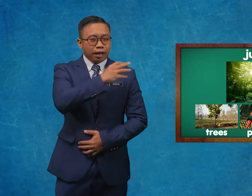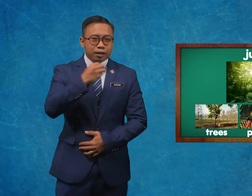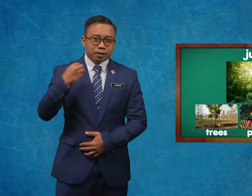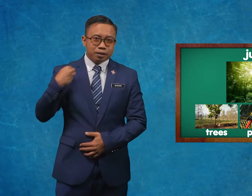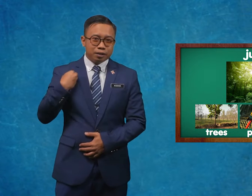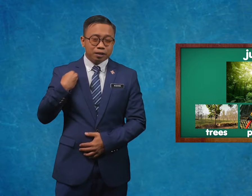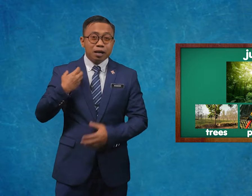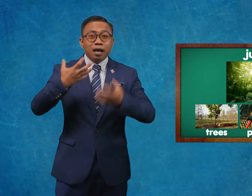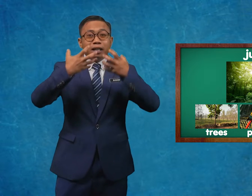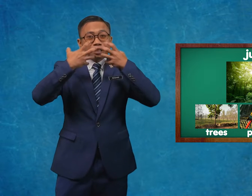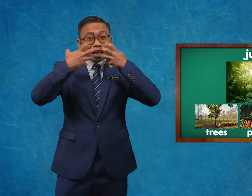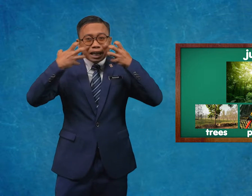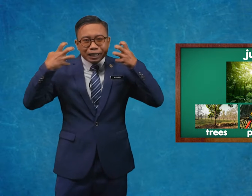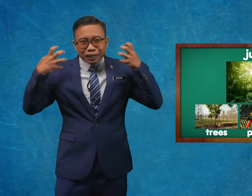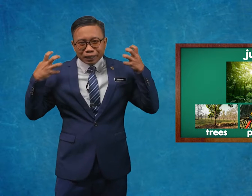and tiger.